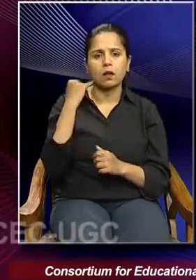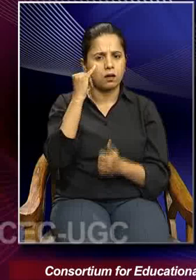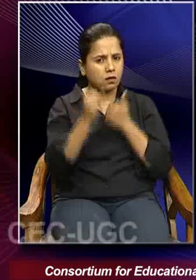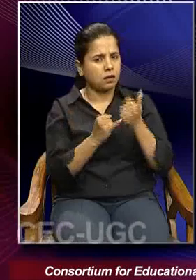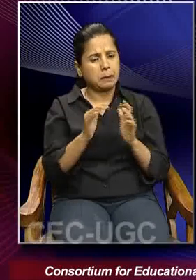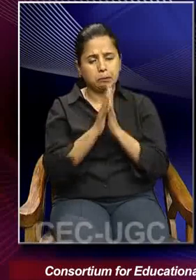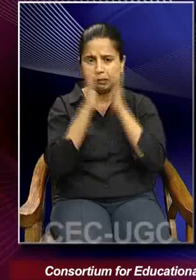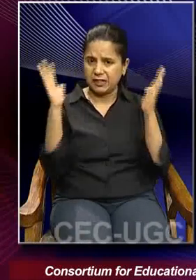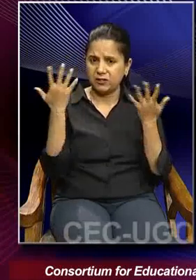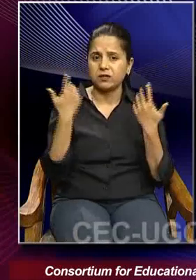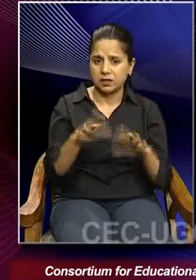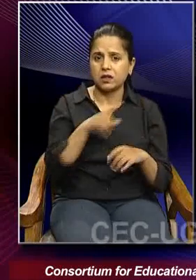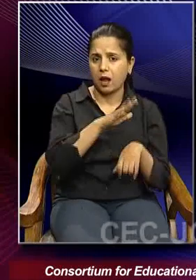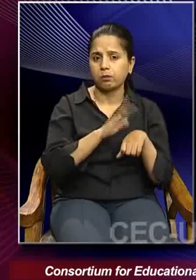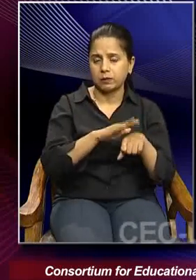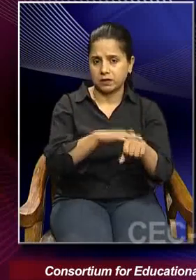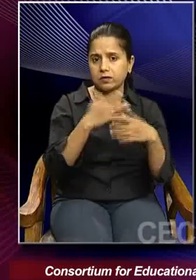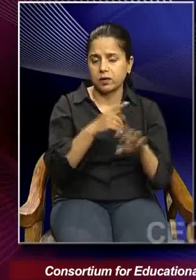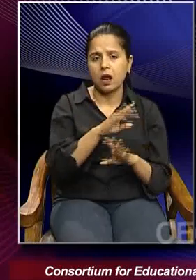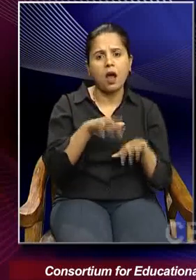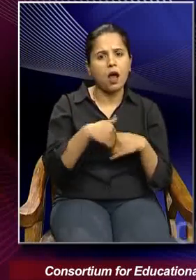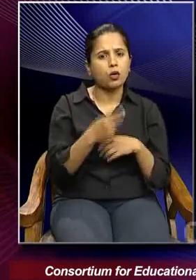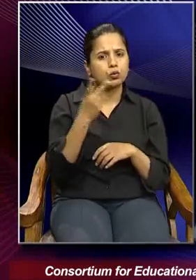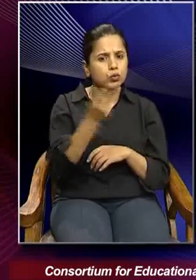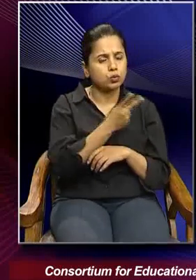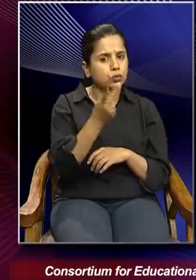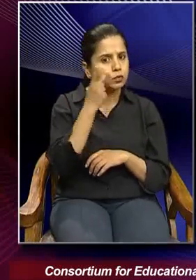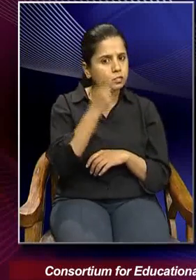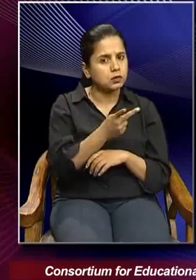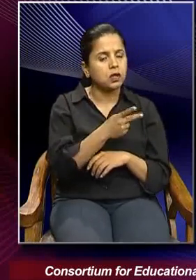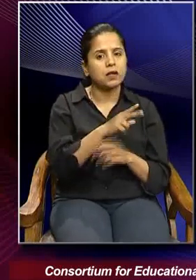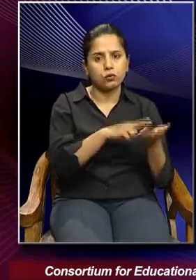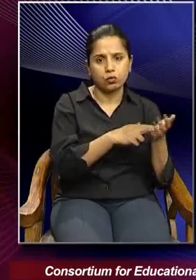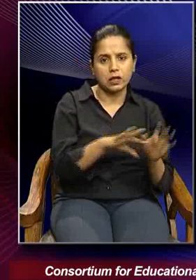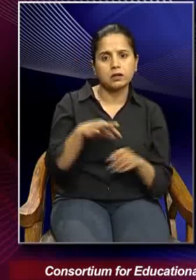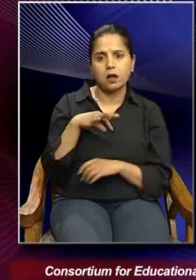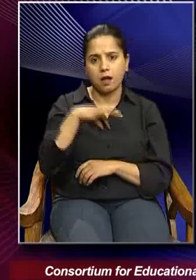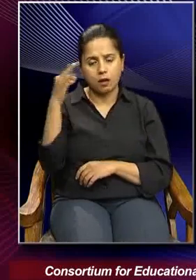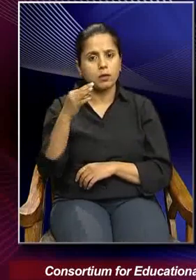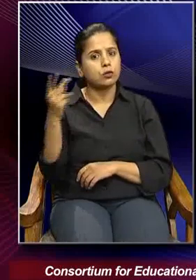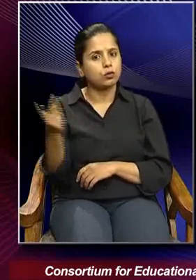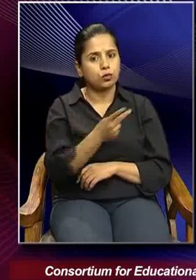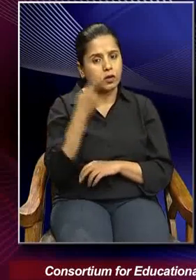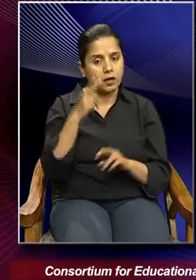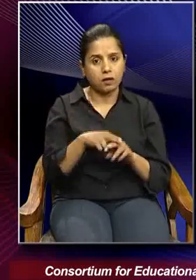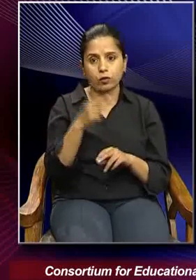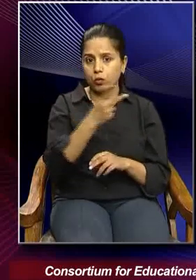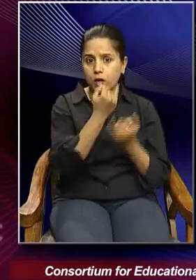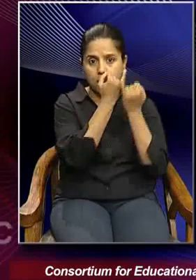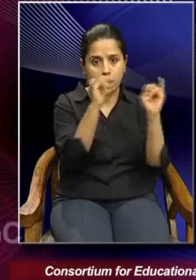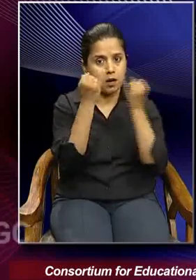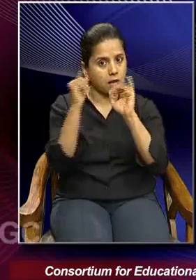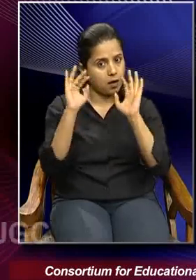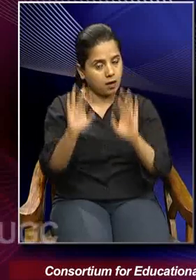highly criticized that how can these two entities, Purush and Prakriti, if they are independent, if they